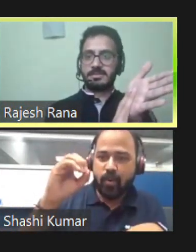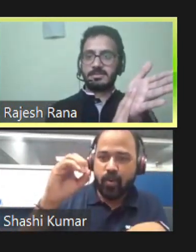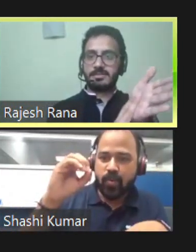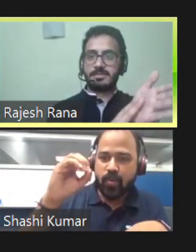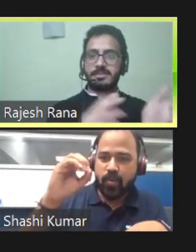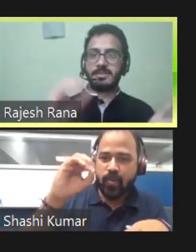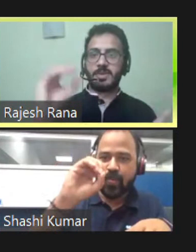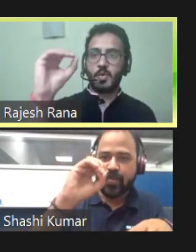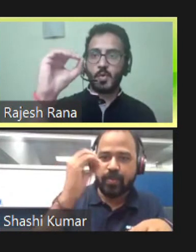it's an O.